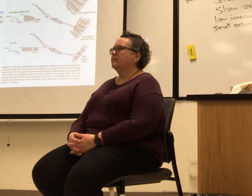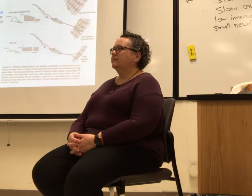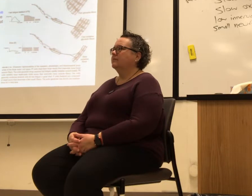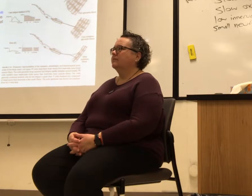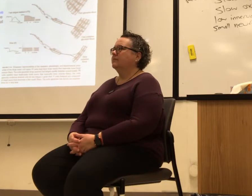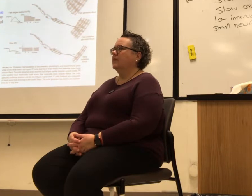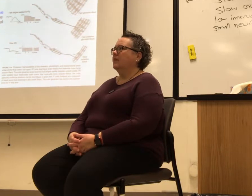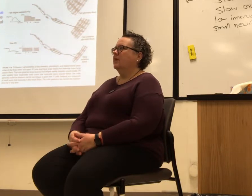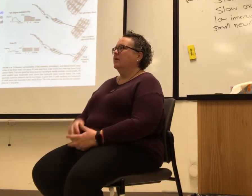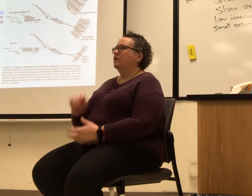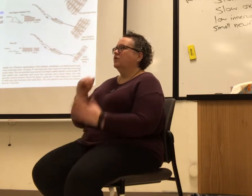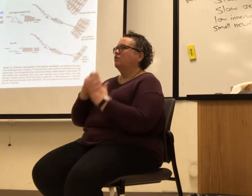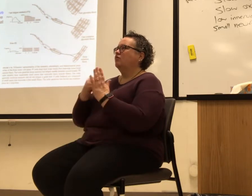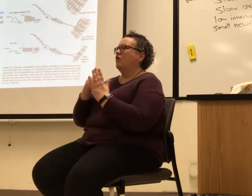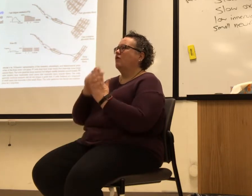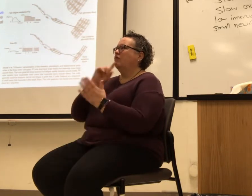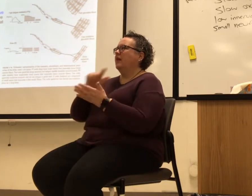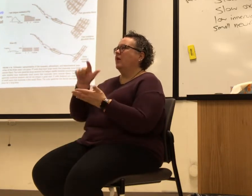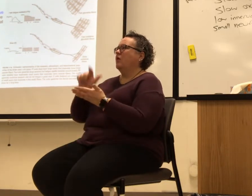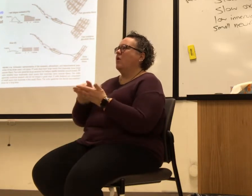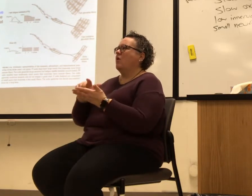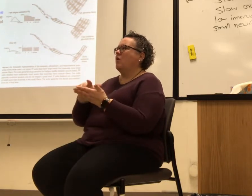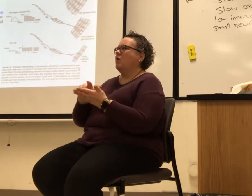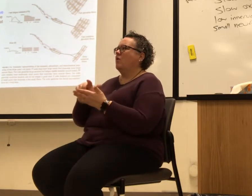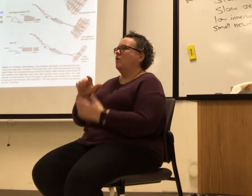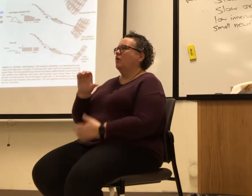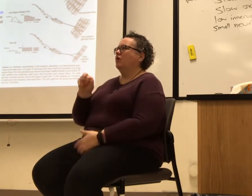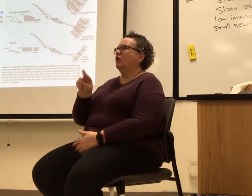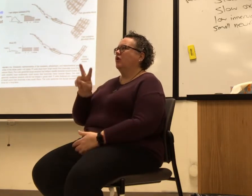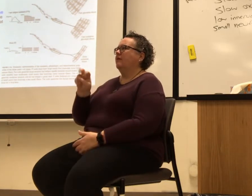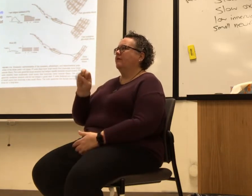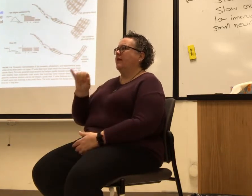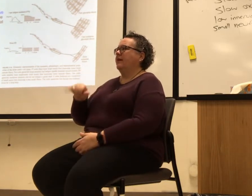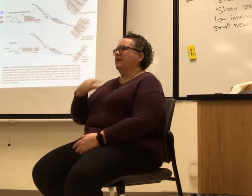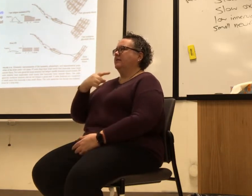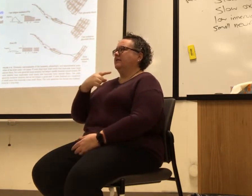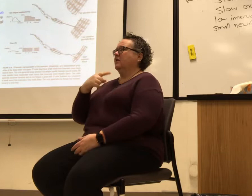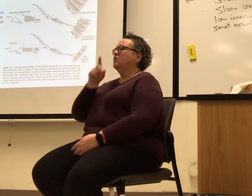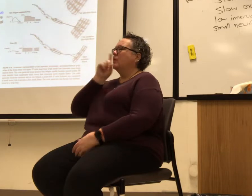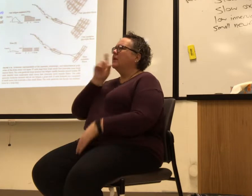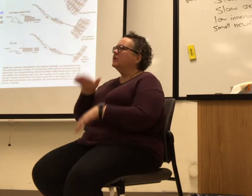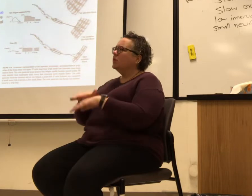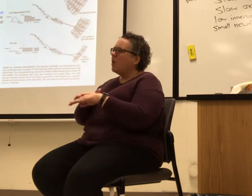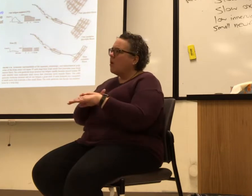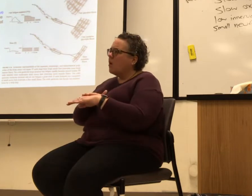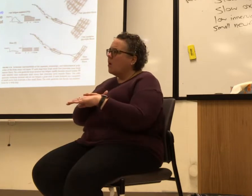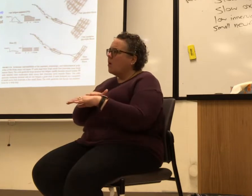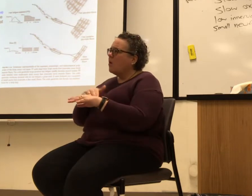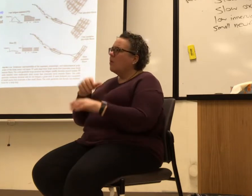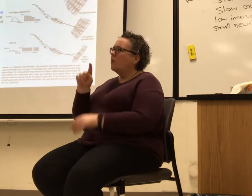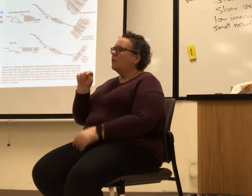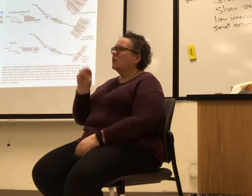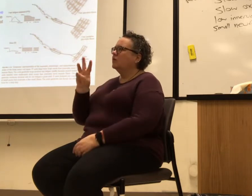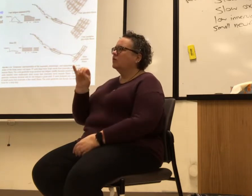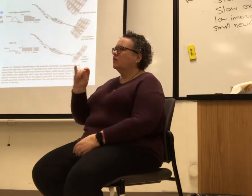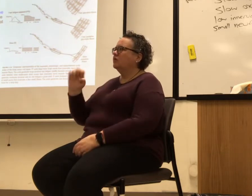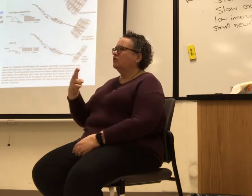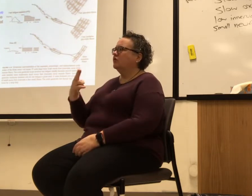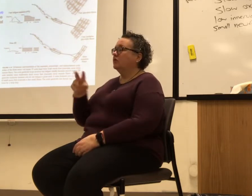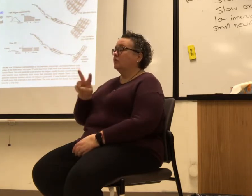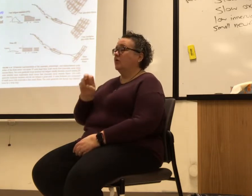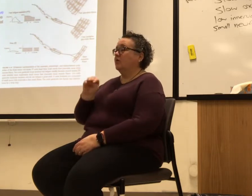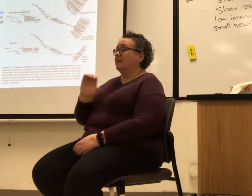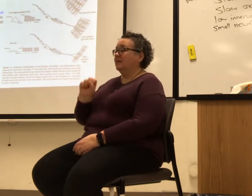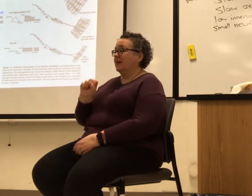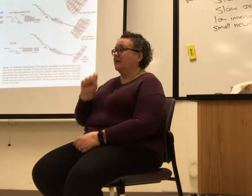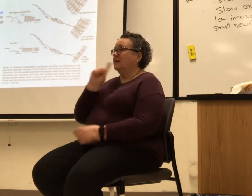And these draw a very low curve like that. So the very slow twitch, I guess 200 milliseconds in terms